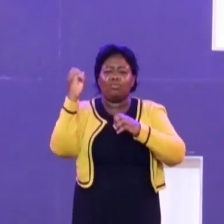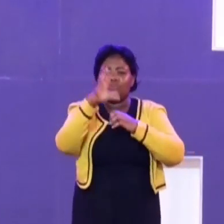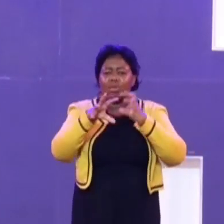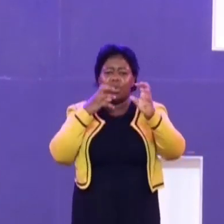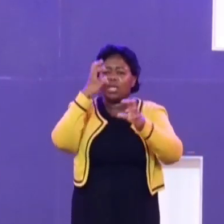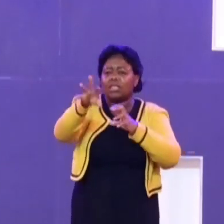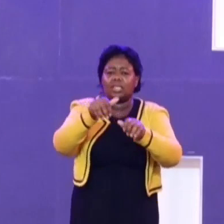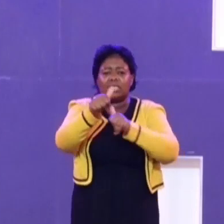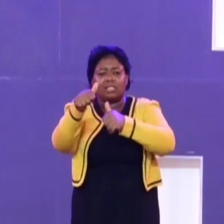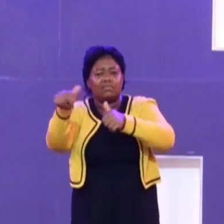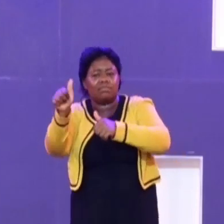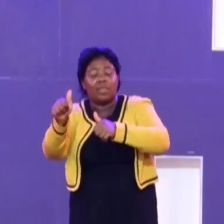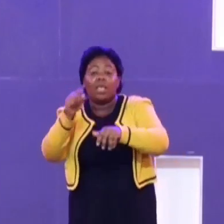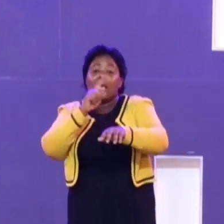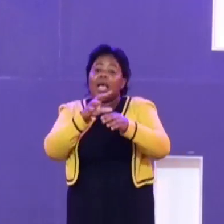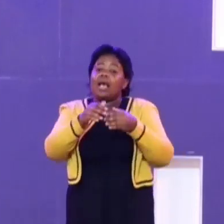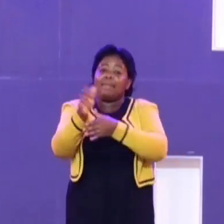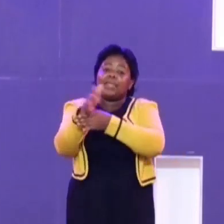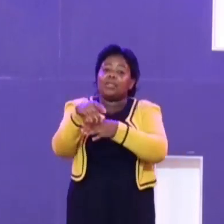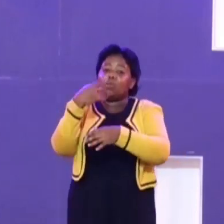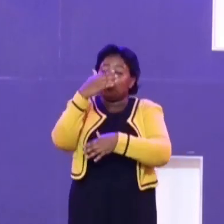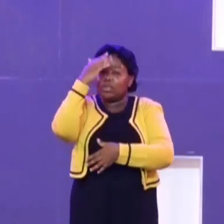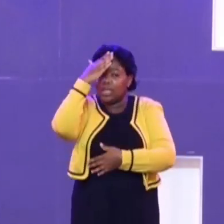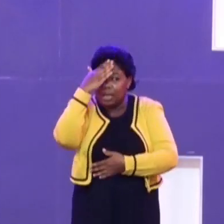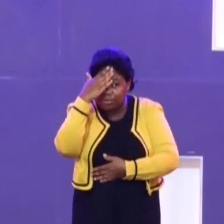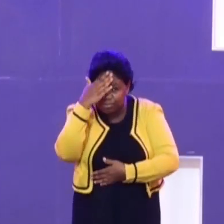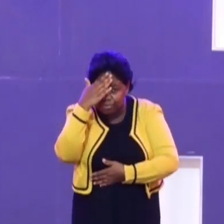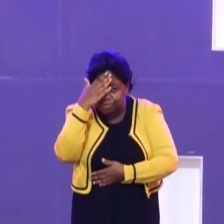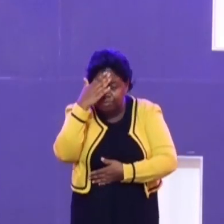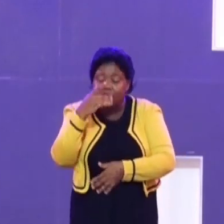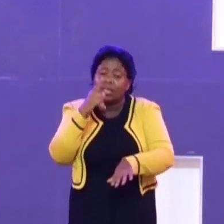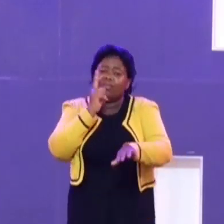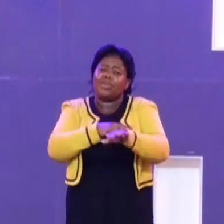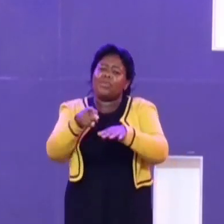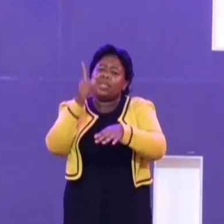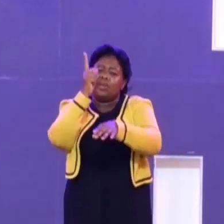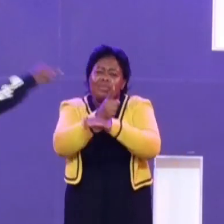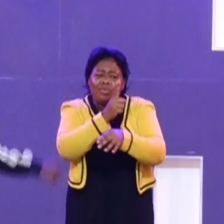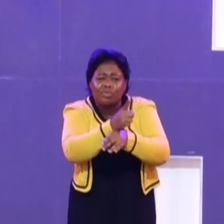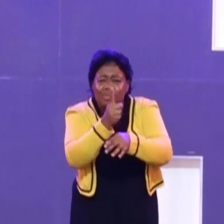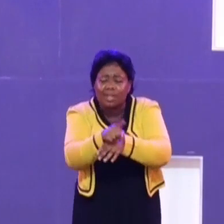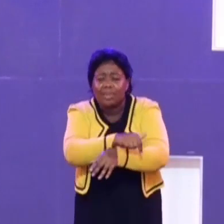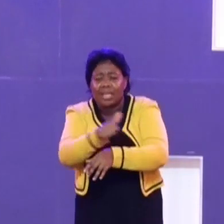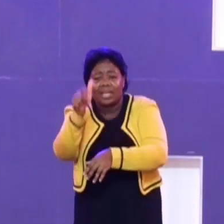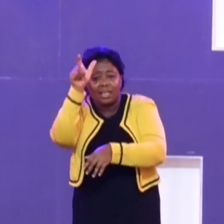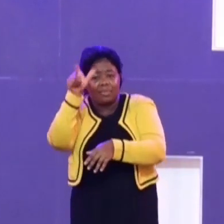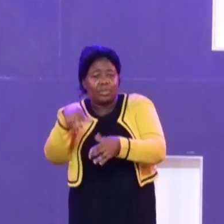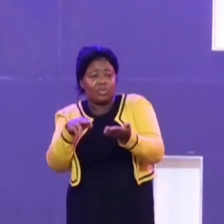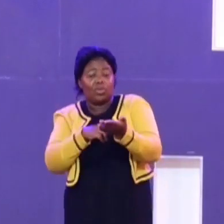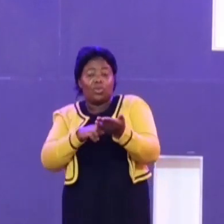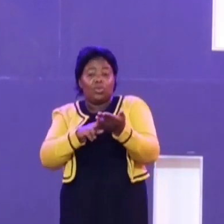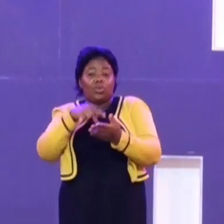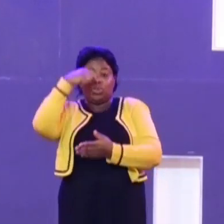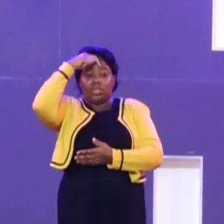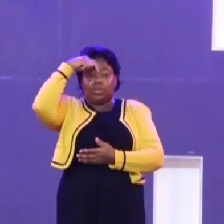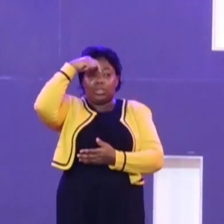each other. Omuwele zango limueto waze. A humble minister. Nebu wabone nyo mulala ero chikola mungiri ya magezi. Even when you're picking someone